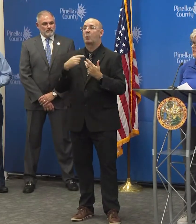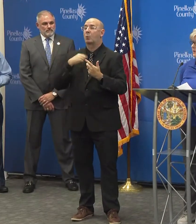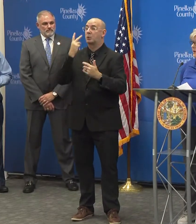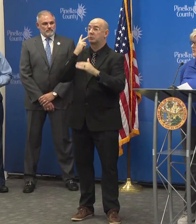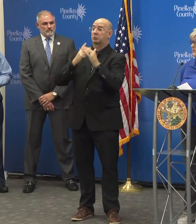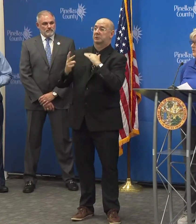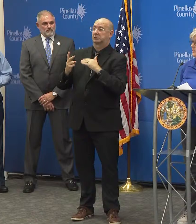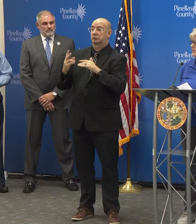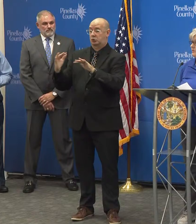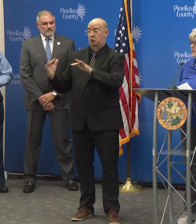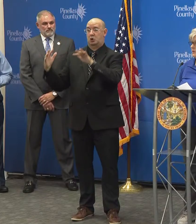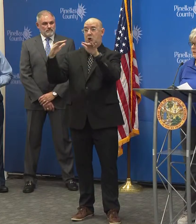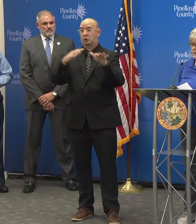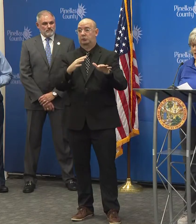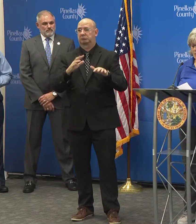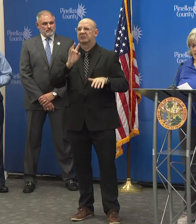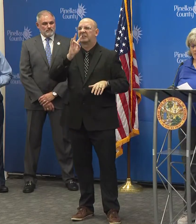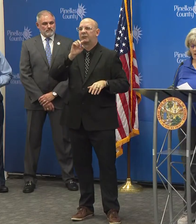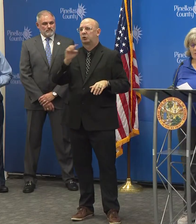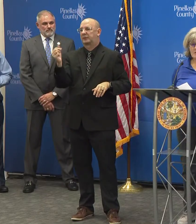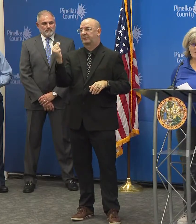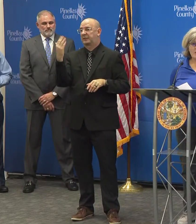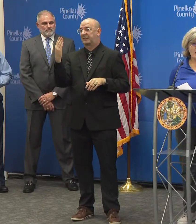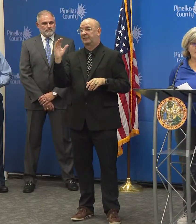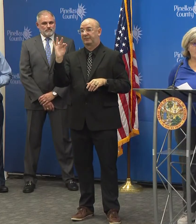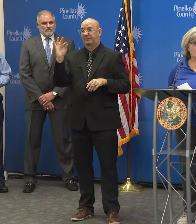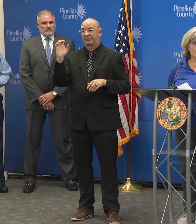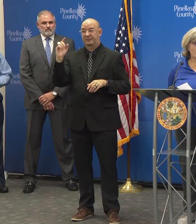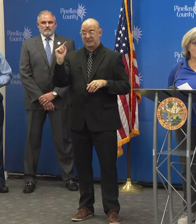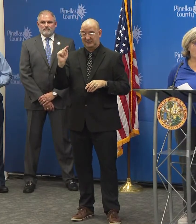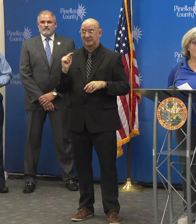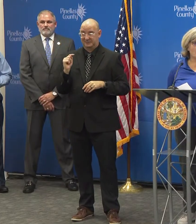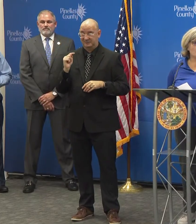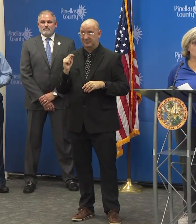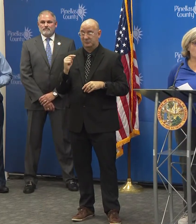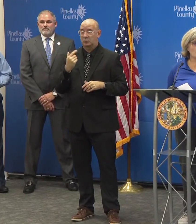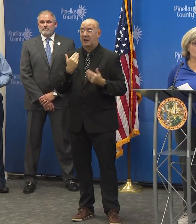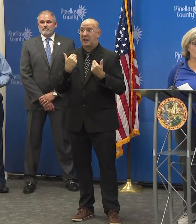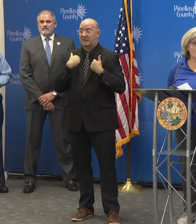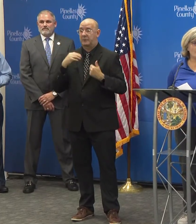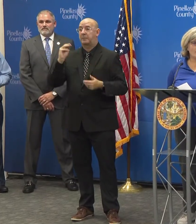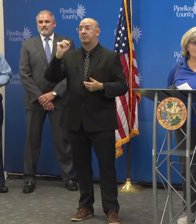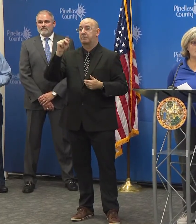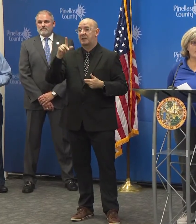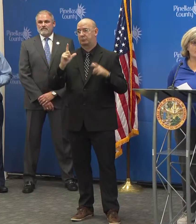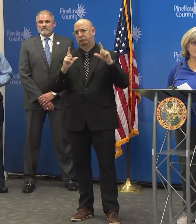areas possibly up to 15 feet. And we have our risk map will be up on our